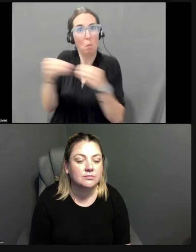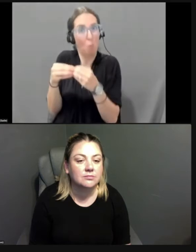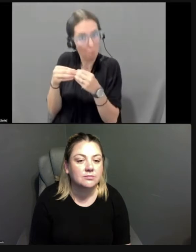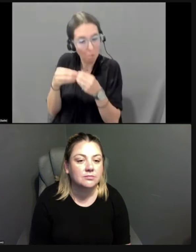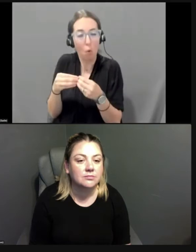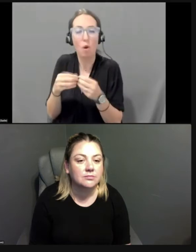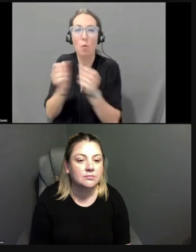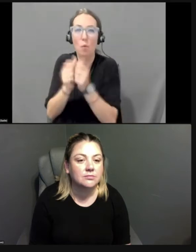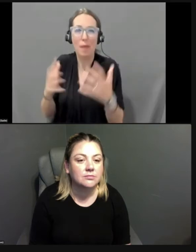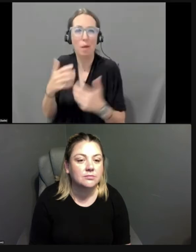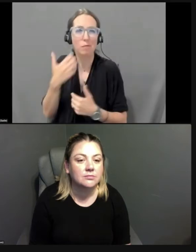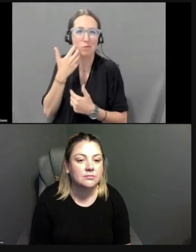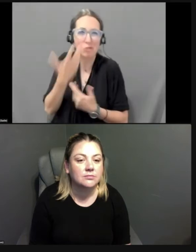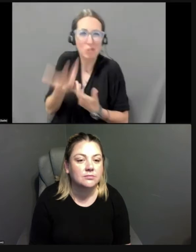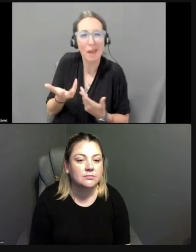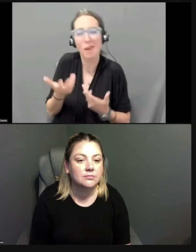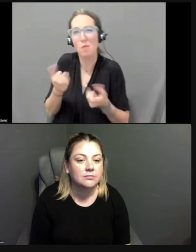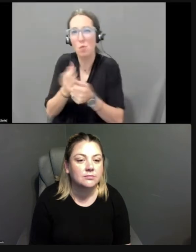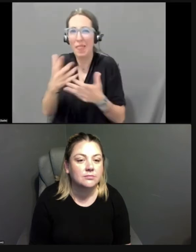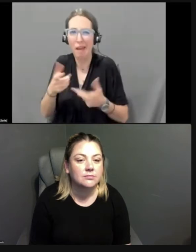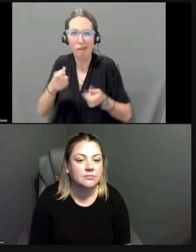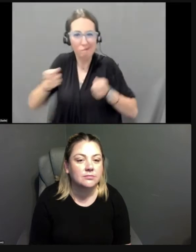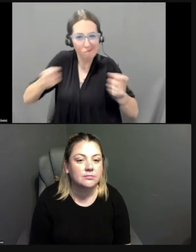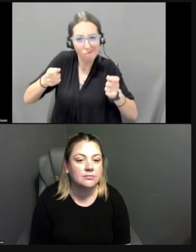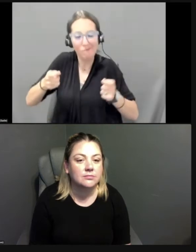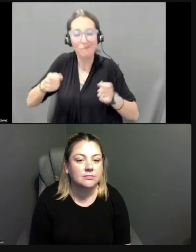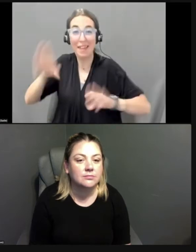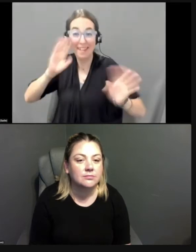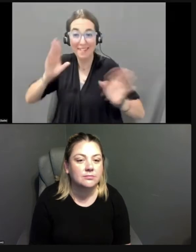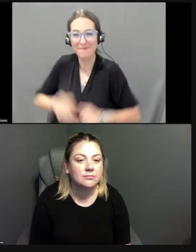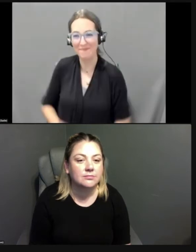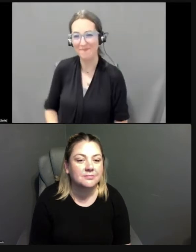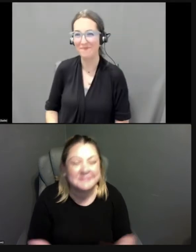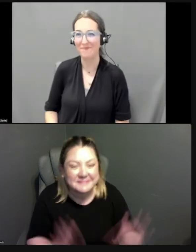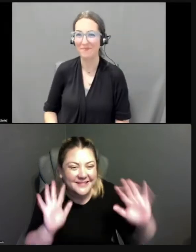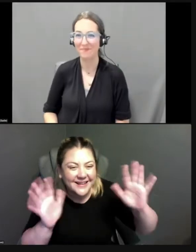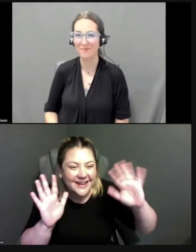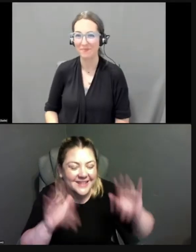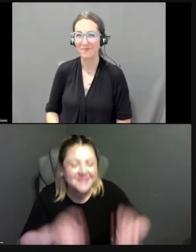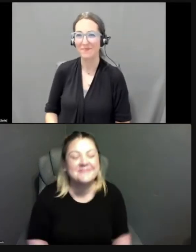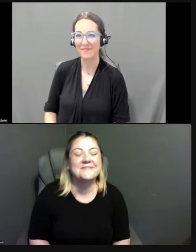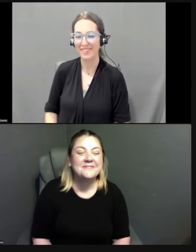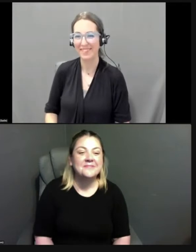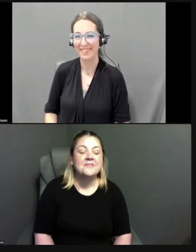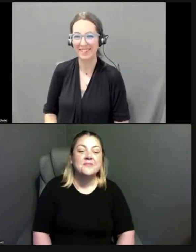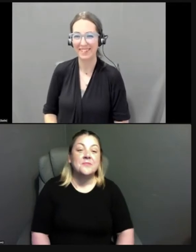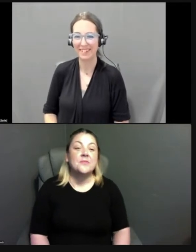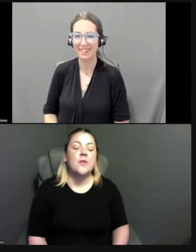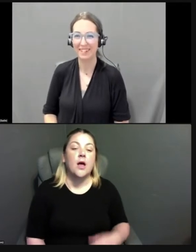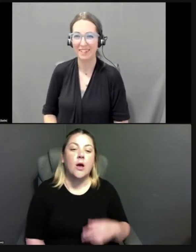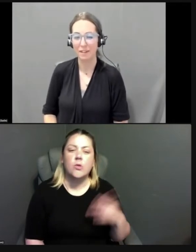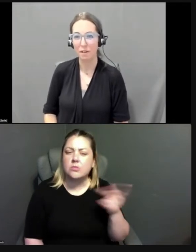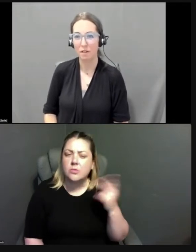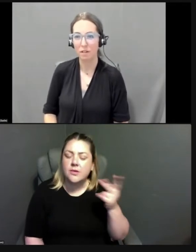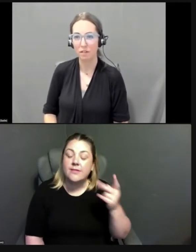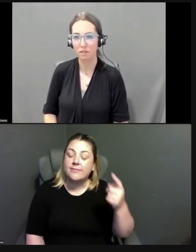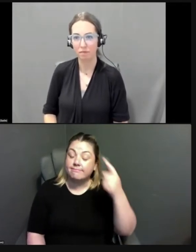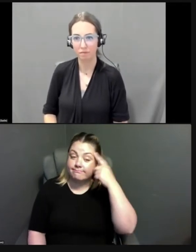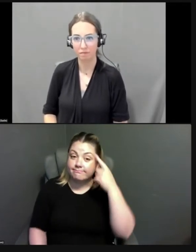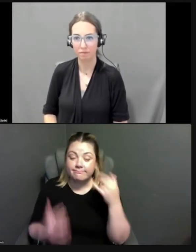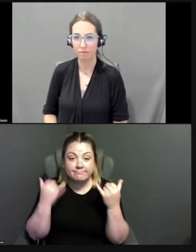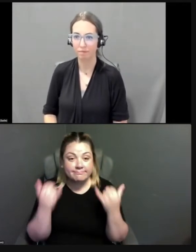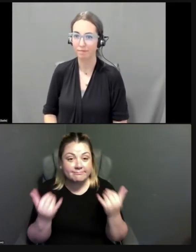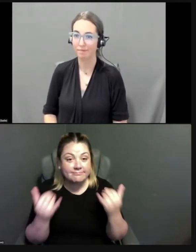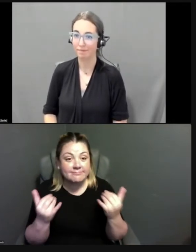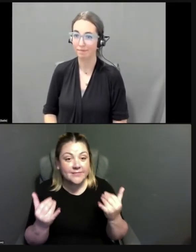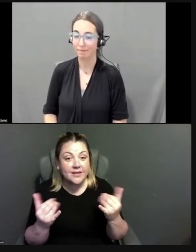manipulation. Awesome. Hey, Sadie. Hey, Naomi. We figured that today would be a good day for you to get to